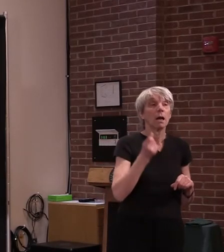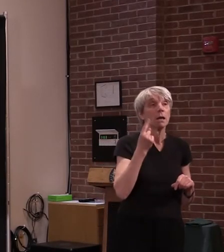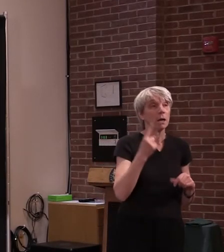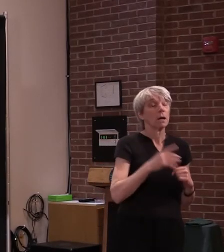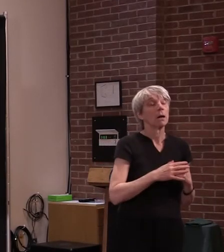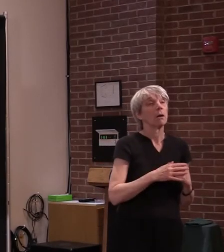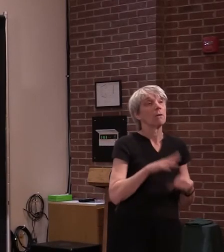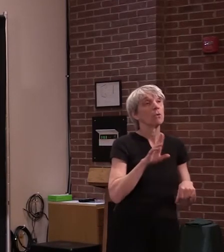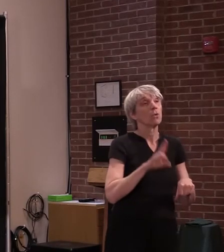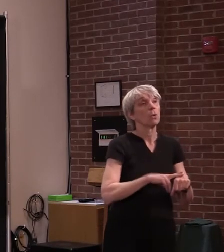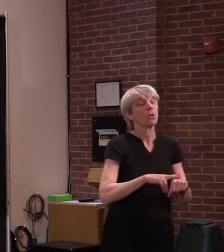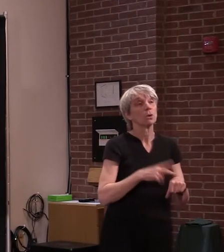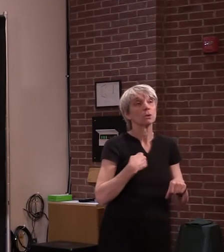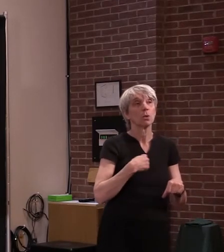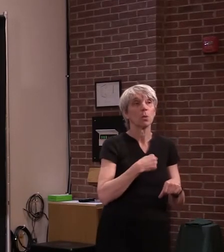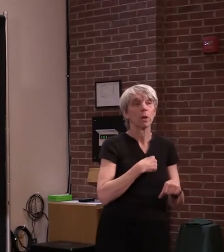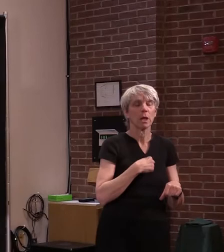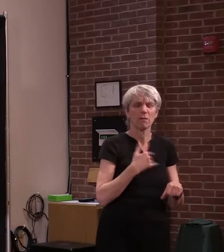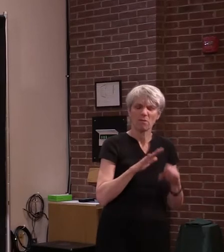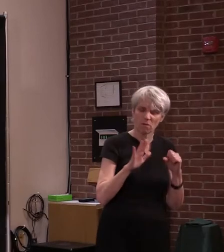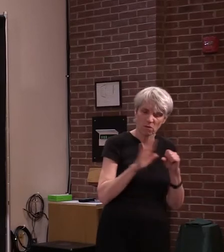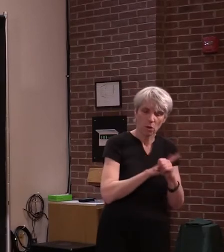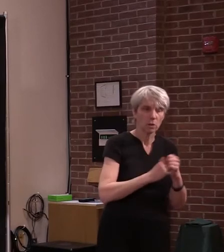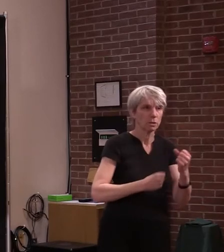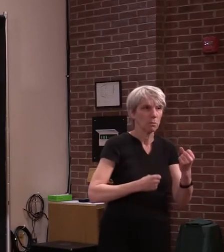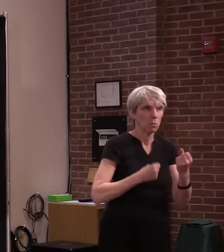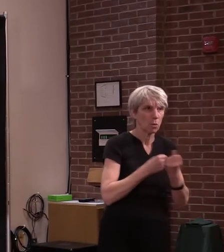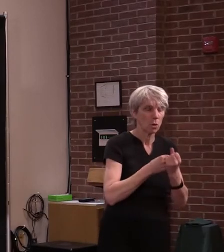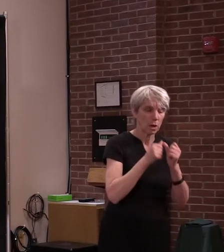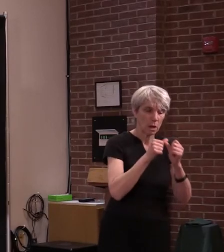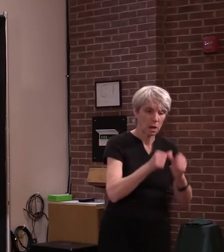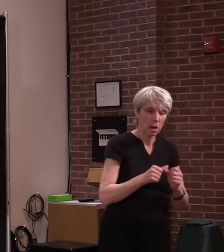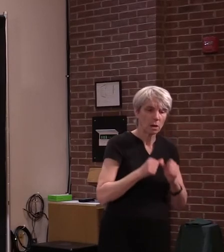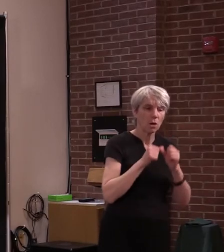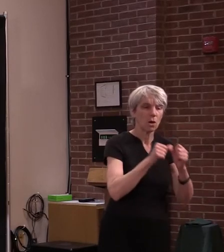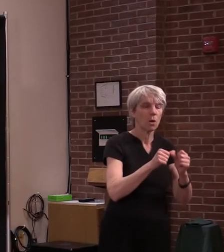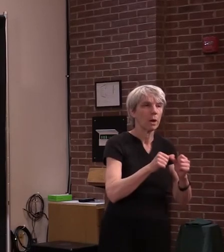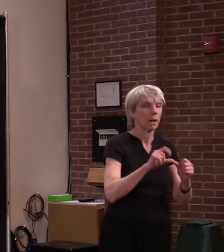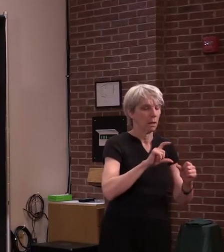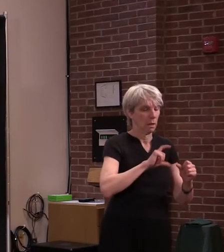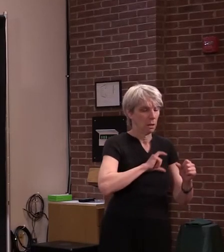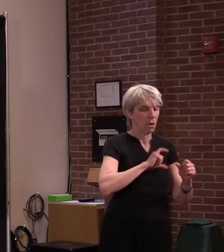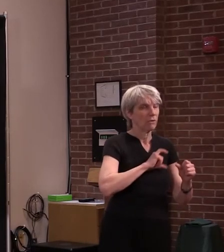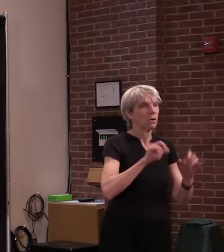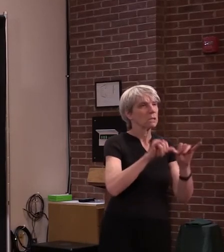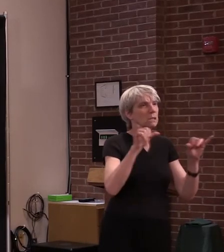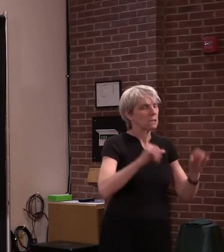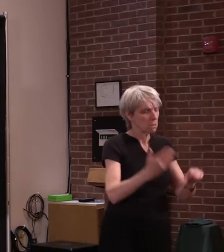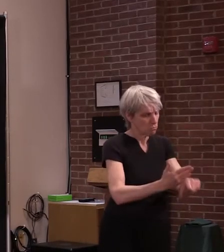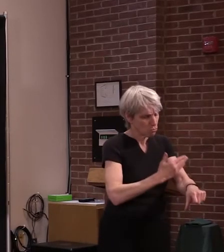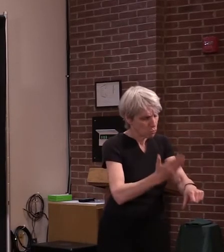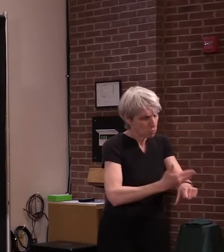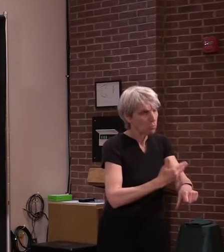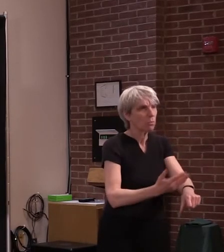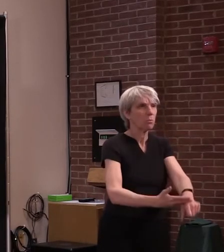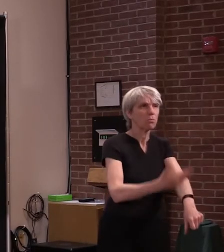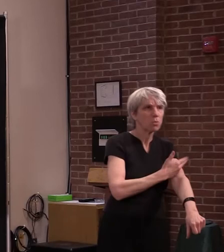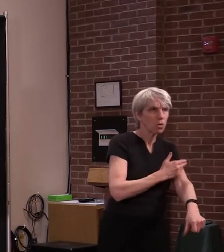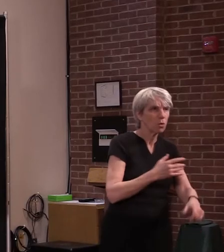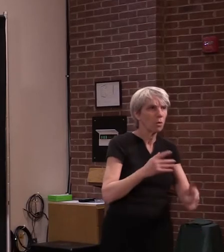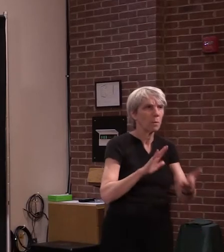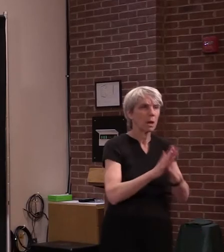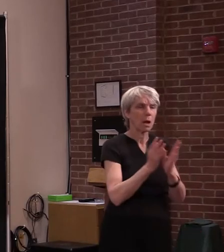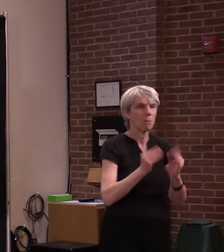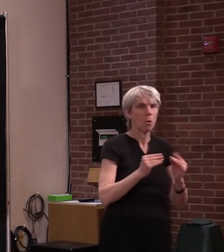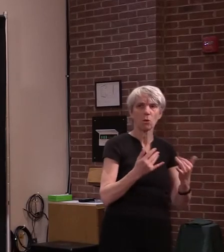course, very much supportive of ongoing modernization of law enforcement operations, and we think there's a variety of things that have been done